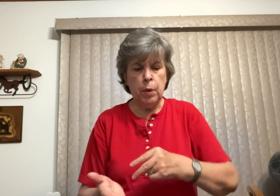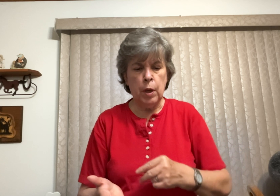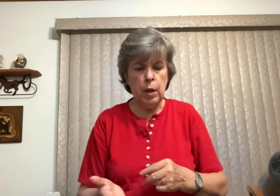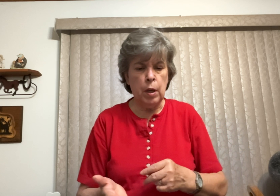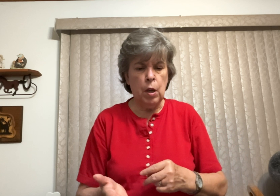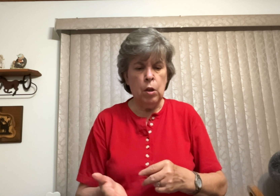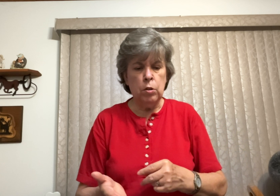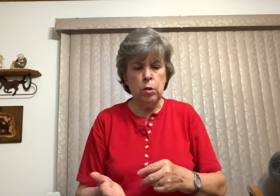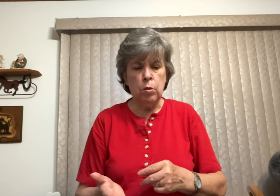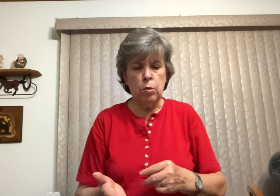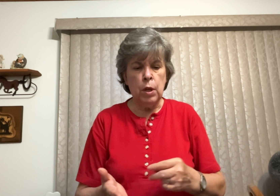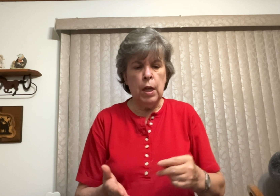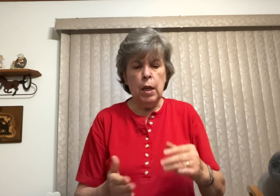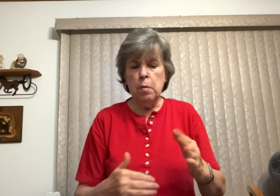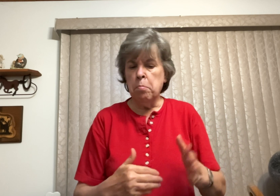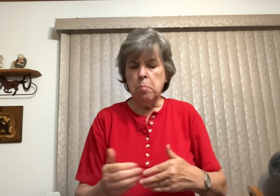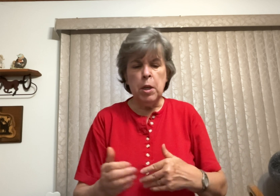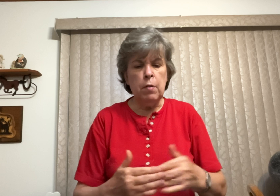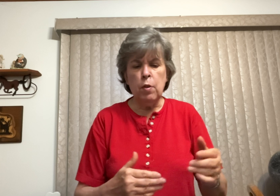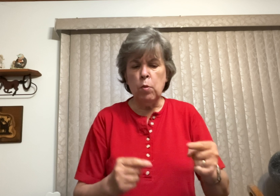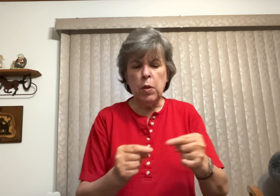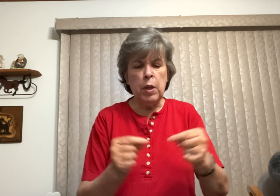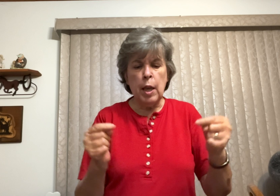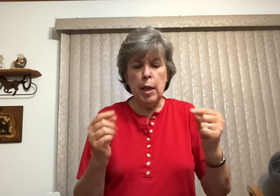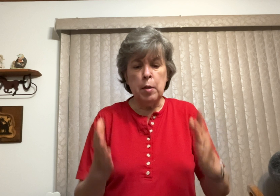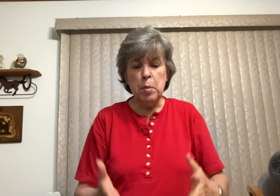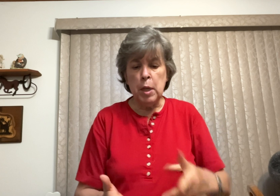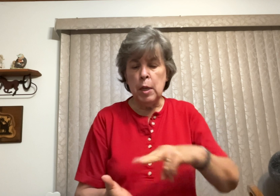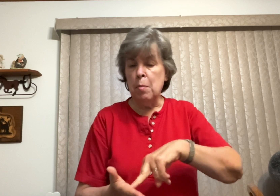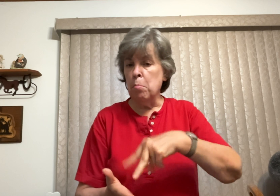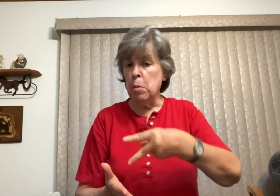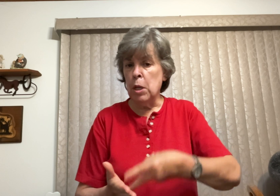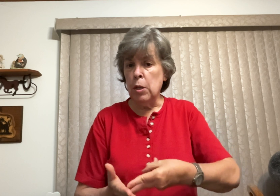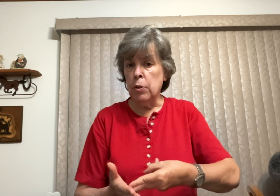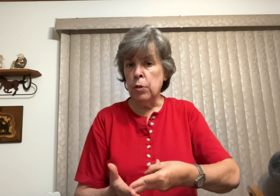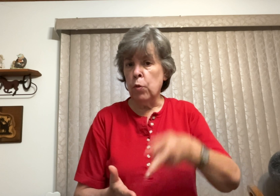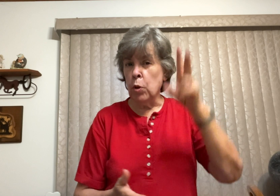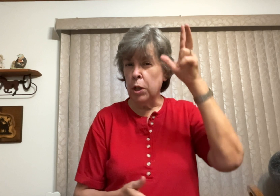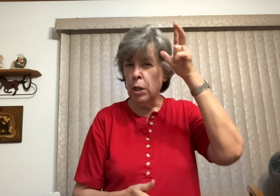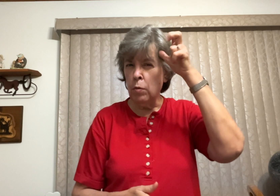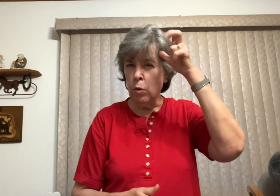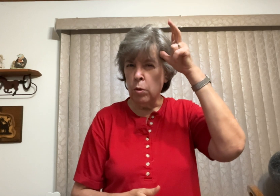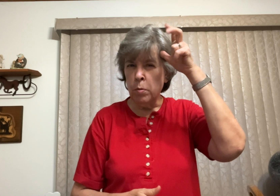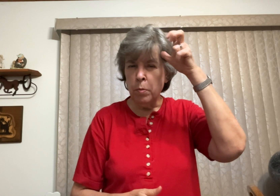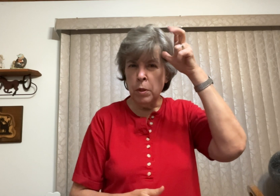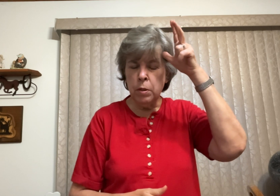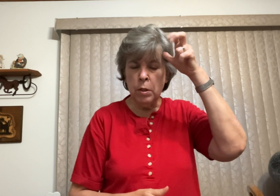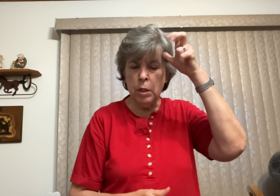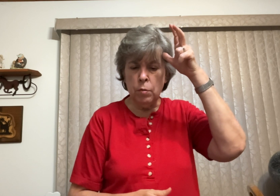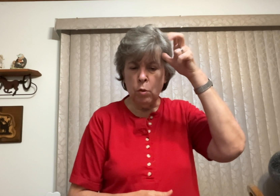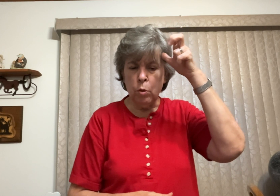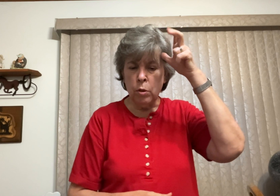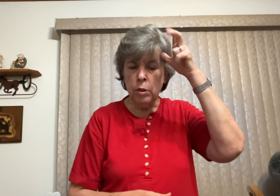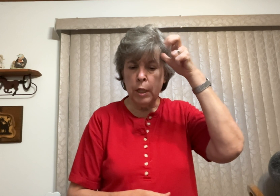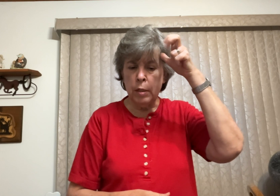Okay, so even what the enemy means for evil, this is evil or Satan,